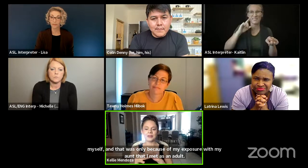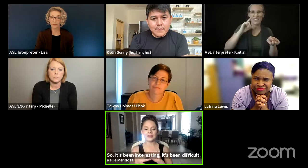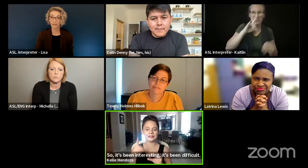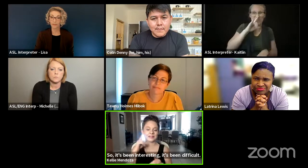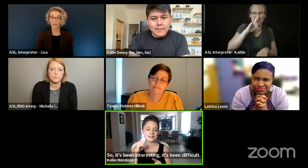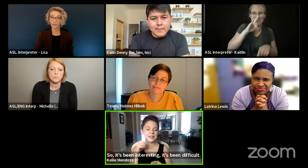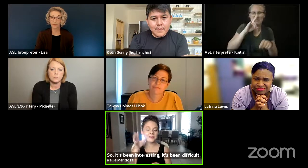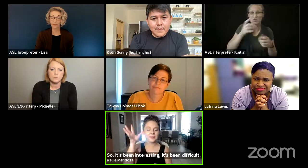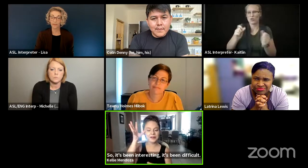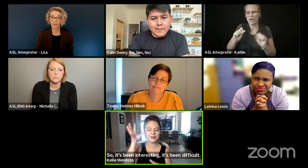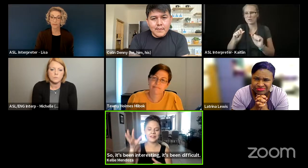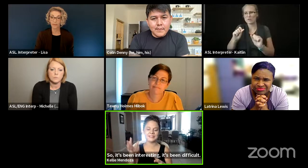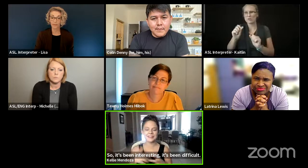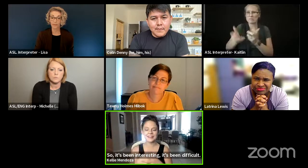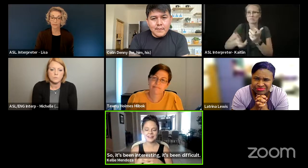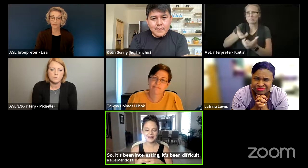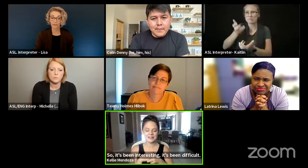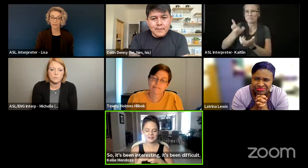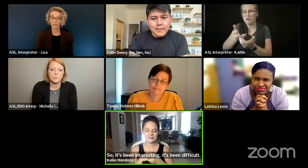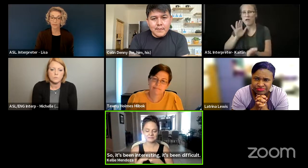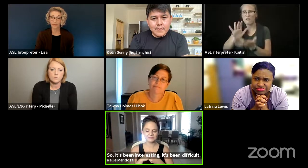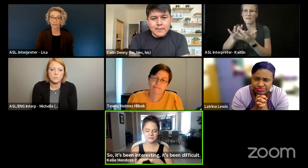struggle with connecting to deaf parents.